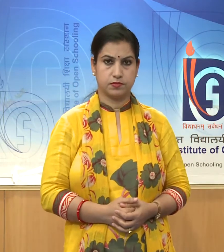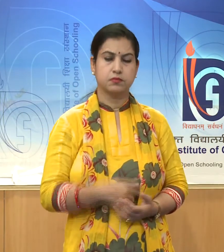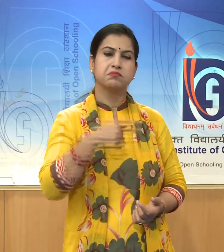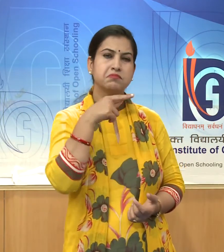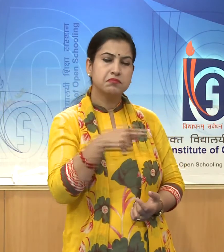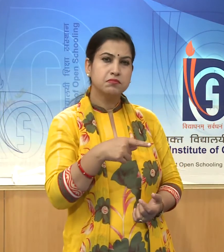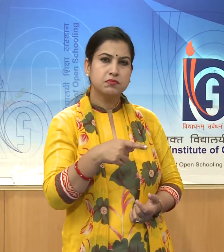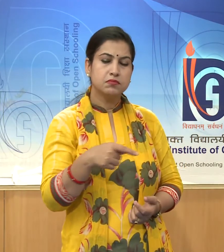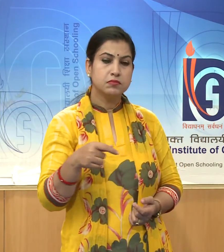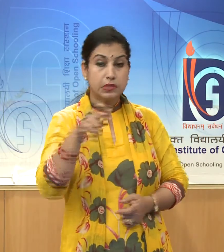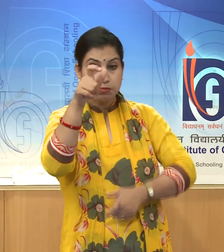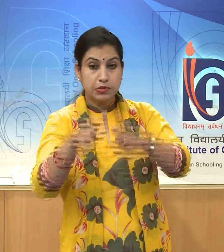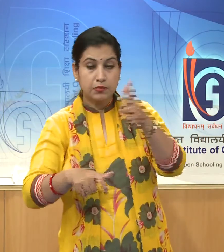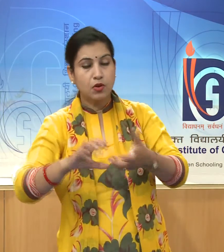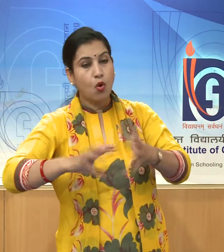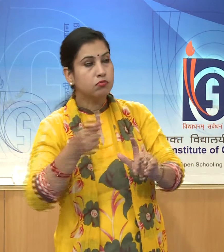keeps the viewer's eyes